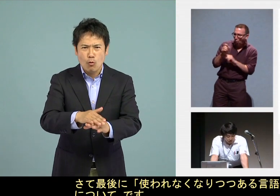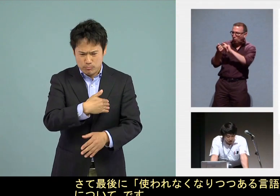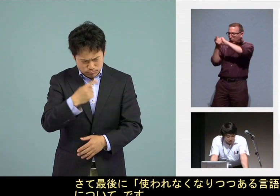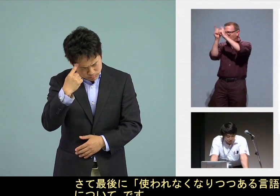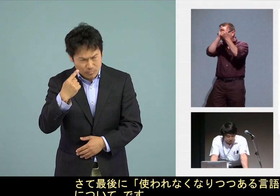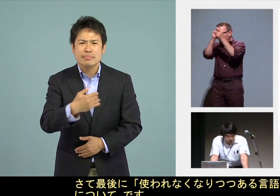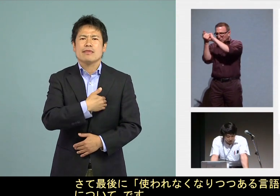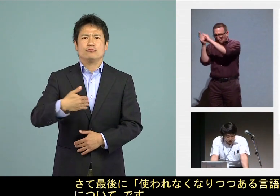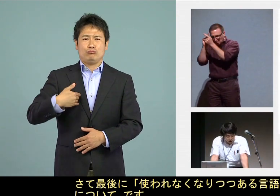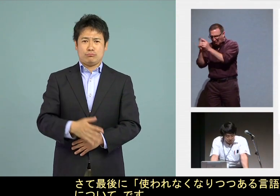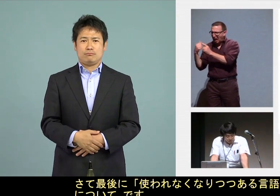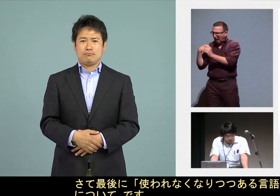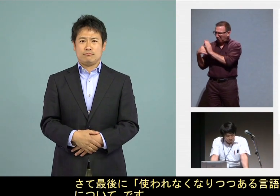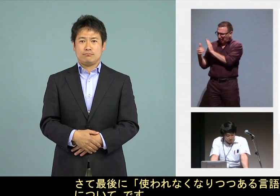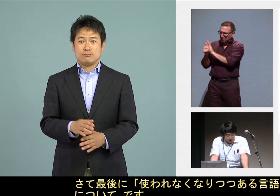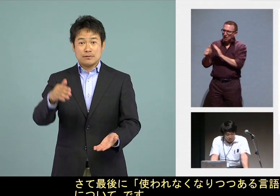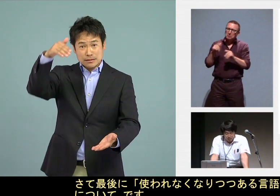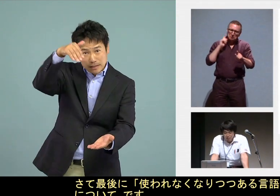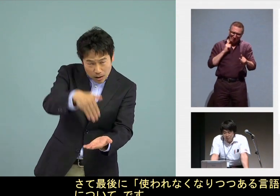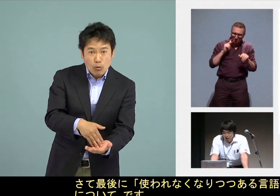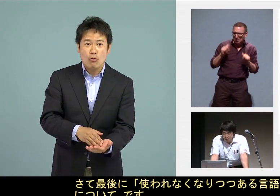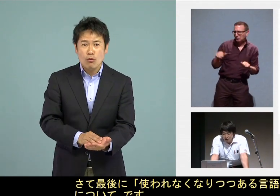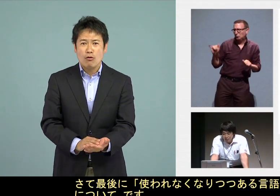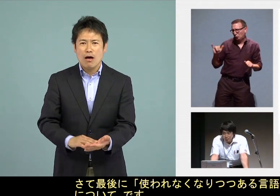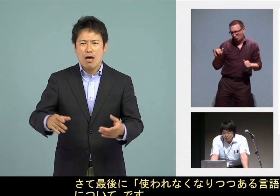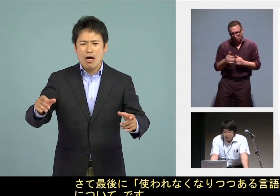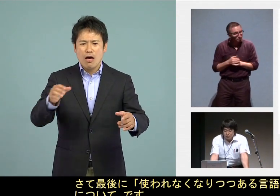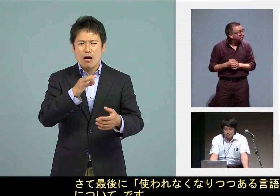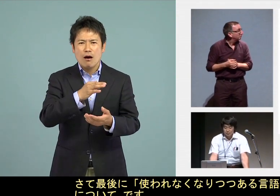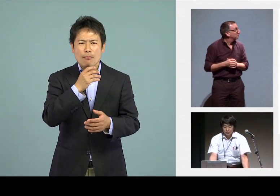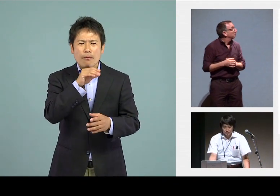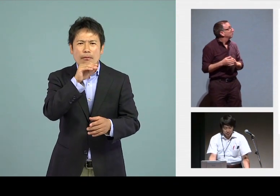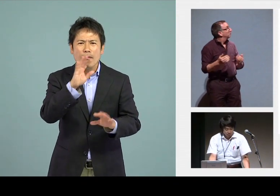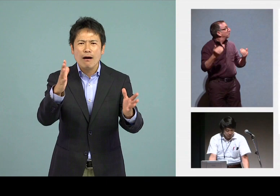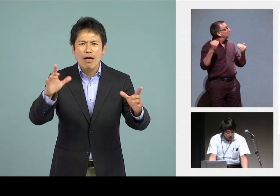Okay, language vitalization and language learning.